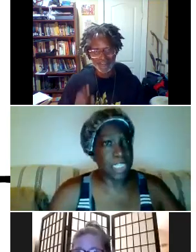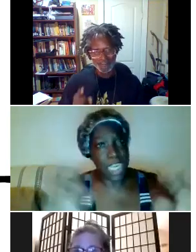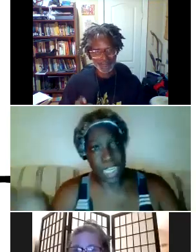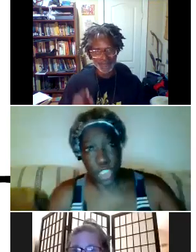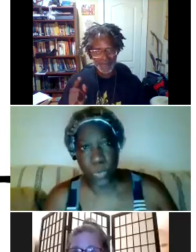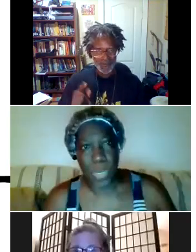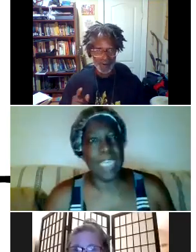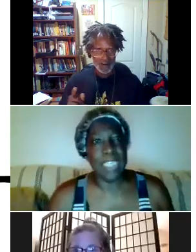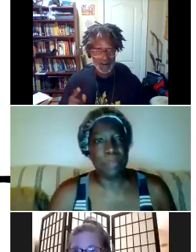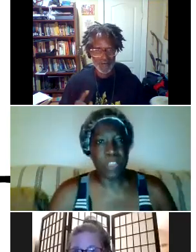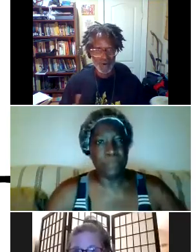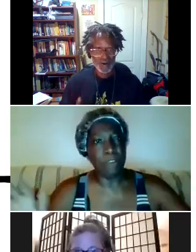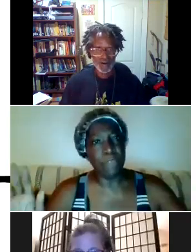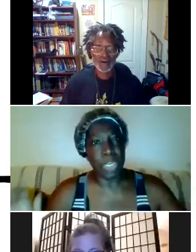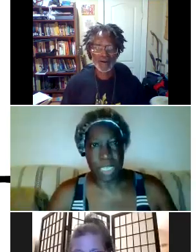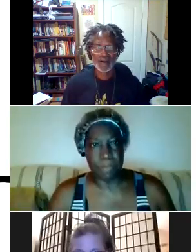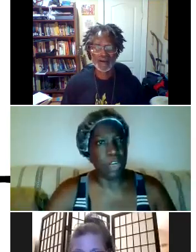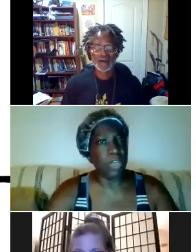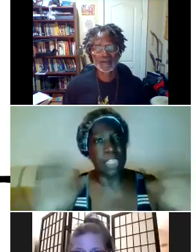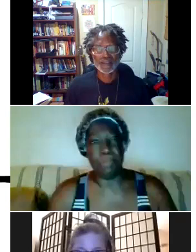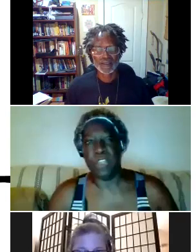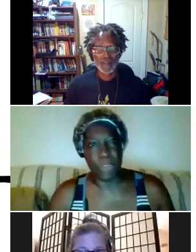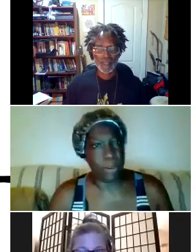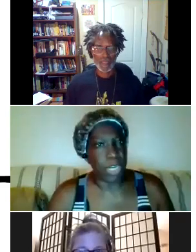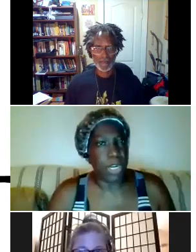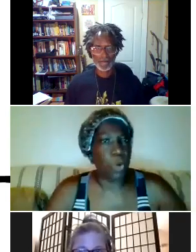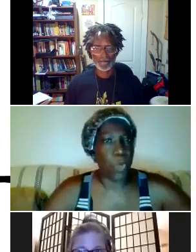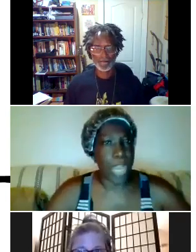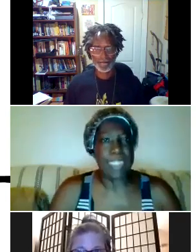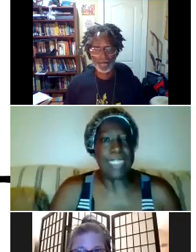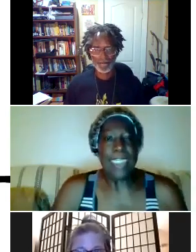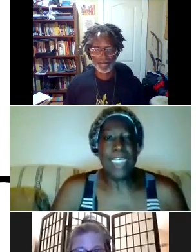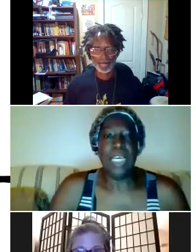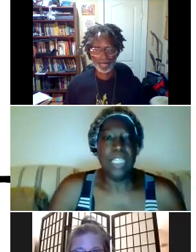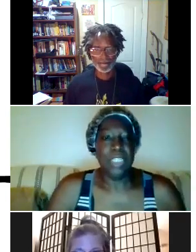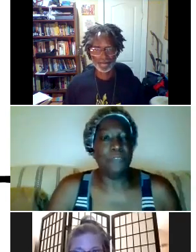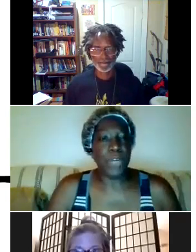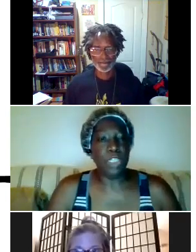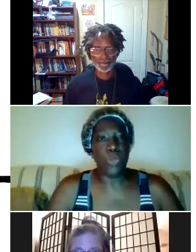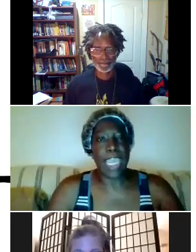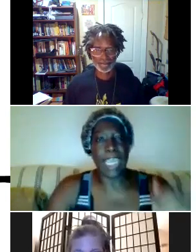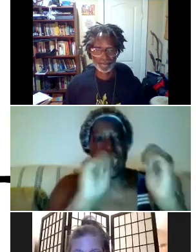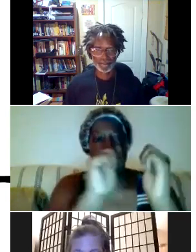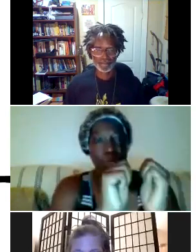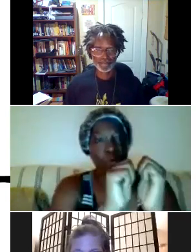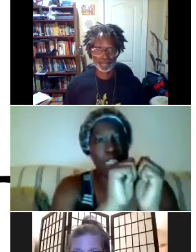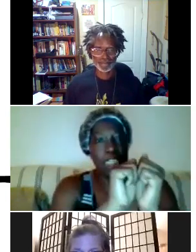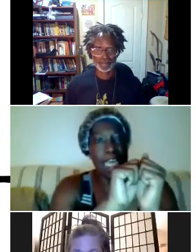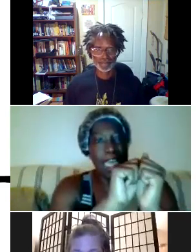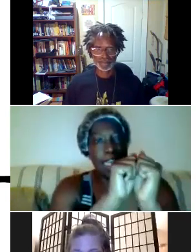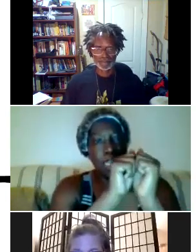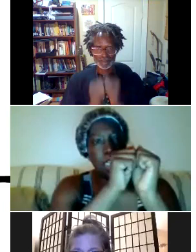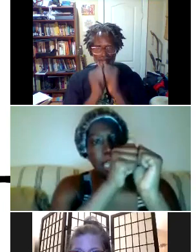And it is signed 2 ways. They're both very, very similar, and they're both very, very correct. The first way is